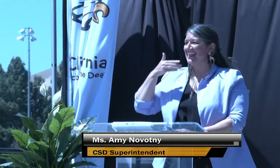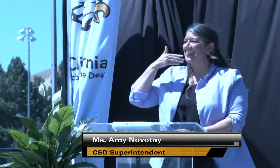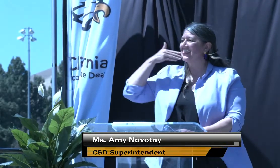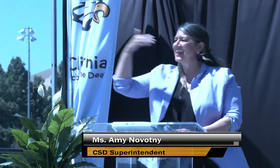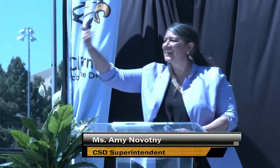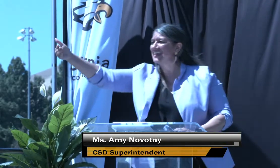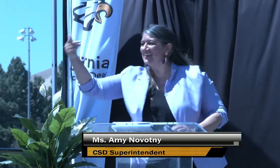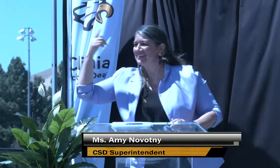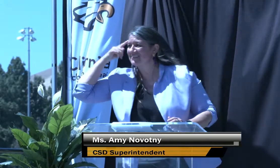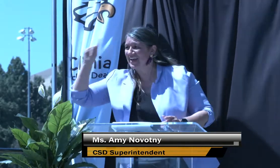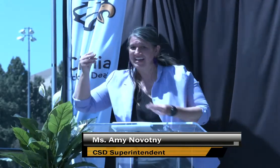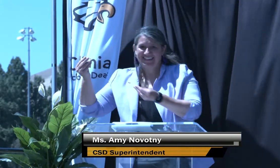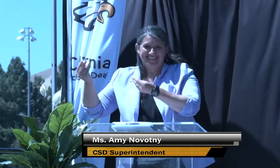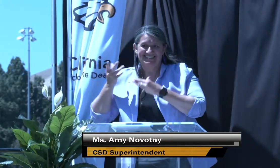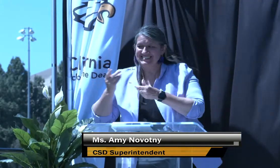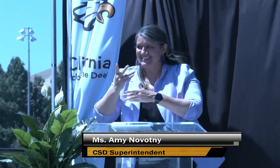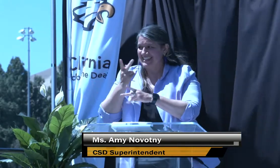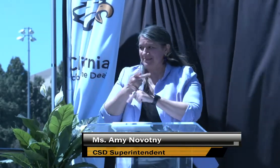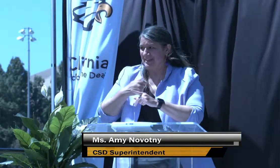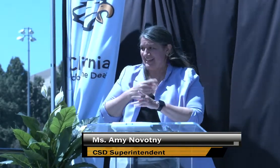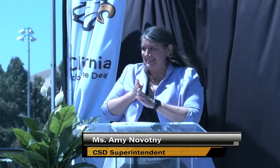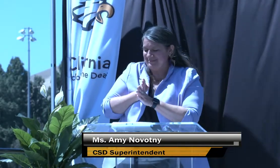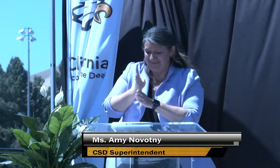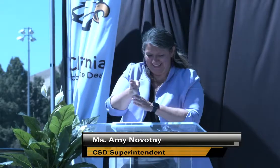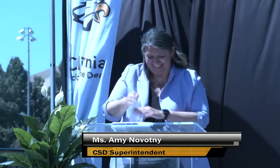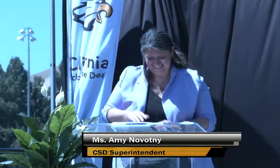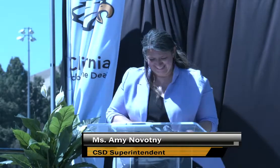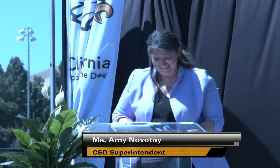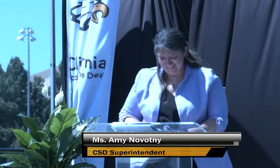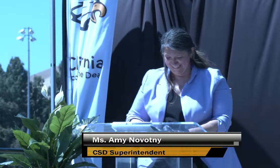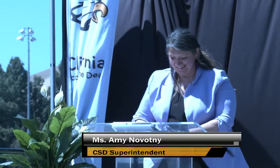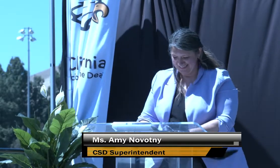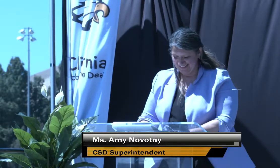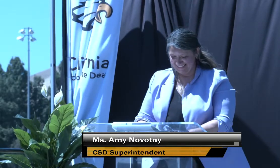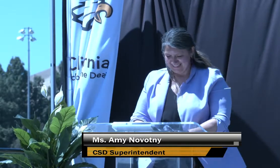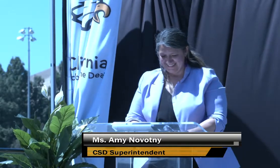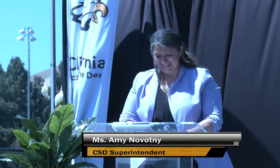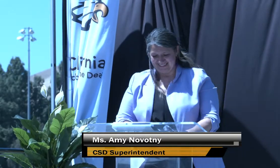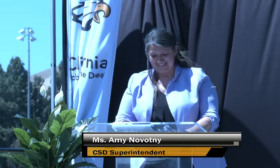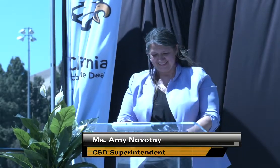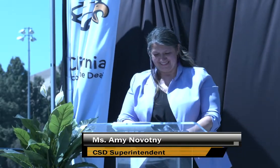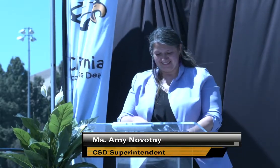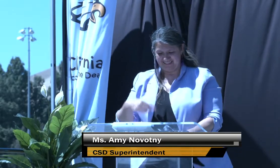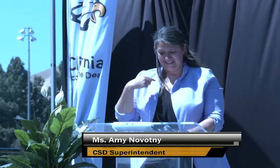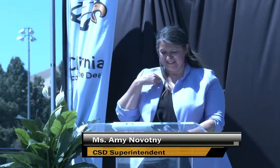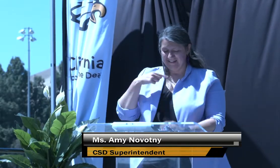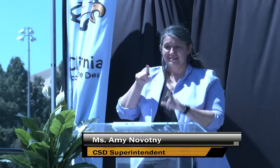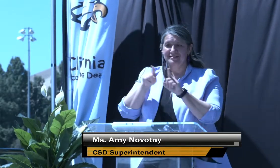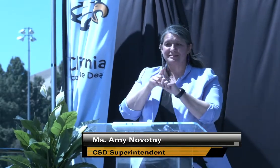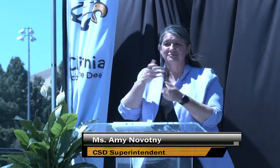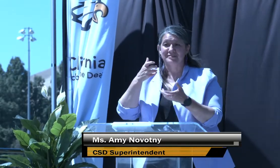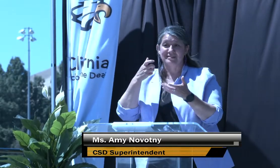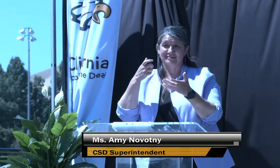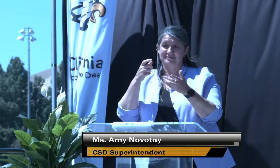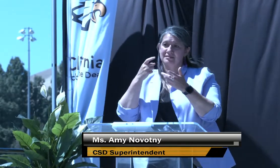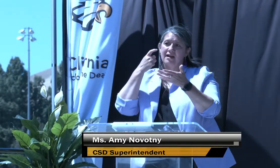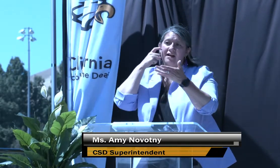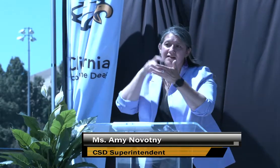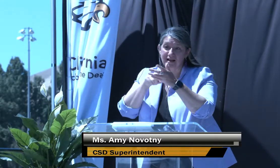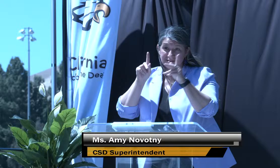secretary, Lisa Nunez, who is responsible for keeping us in line and pursuing the right path.